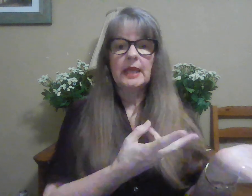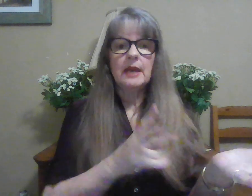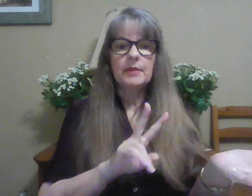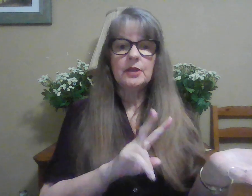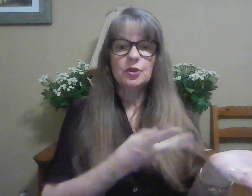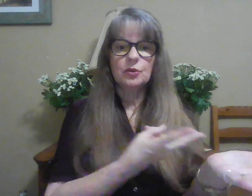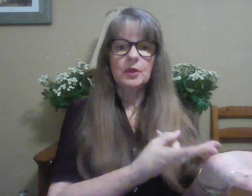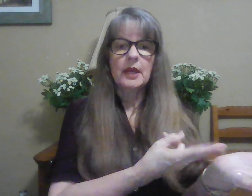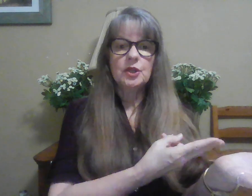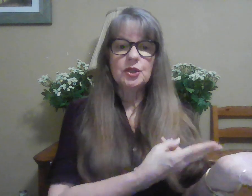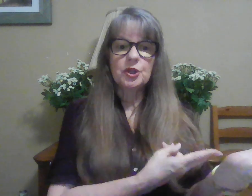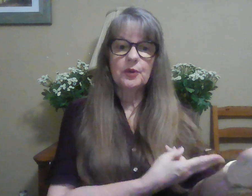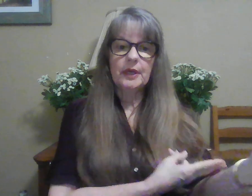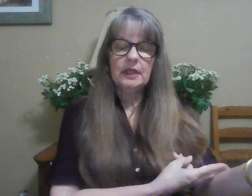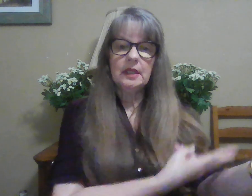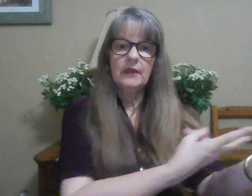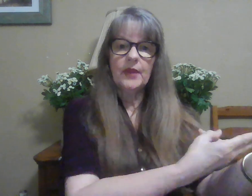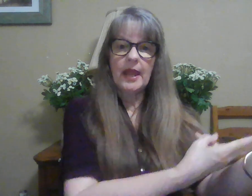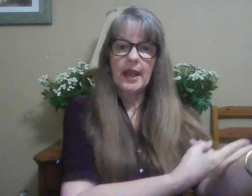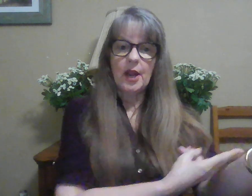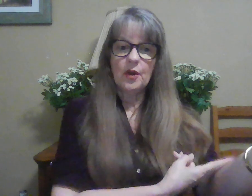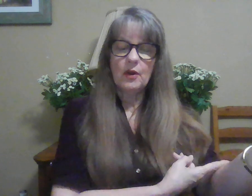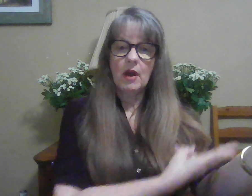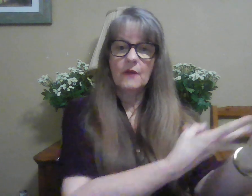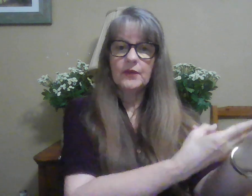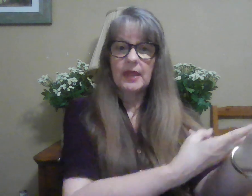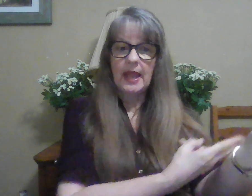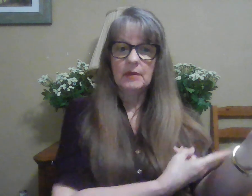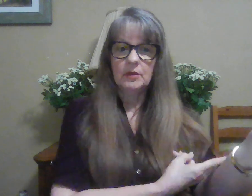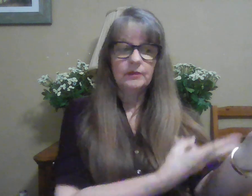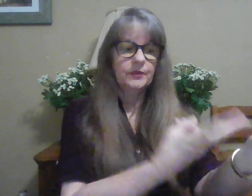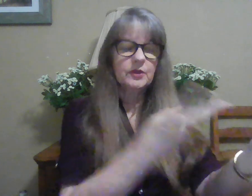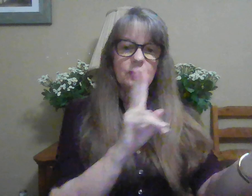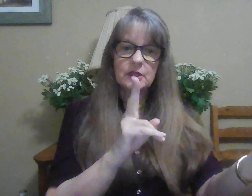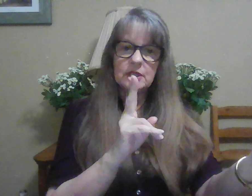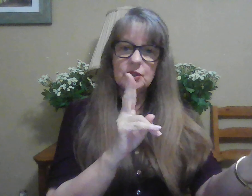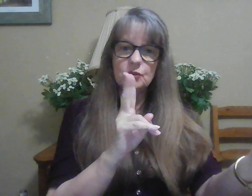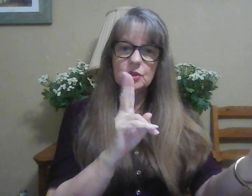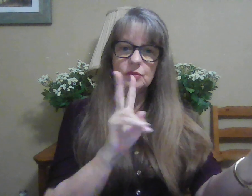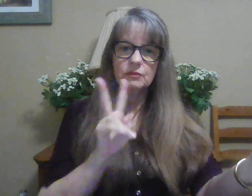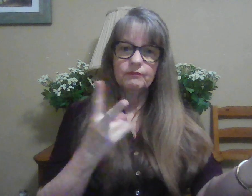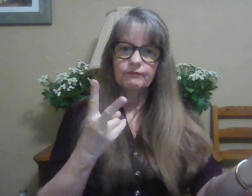lamb is you're shearing the hair off of the animal. So you use scissors.